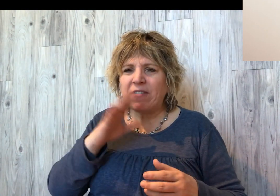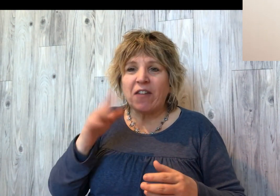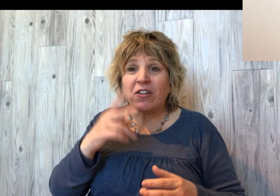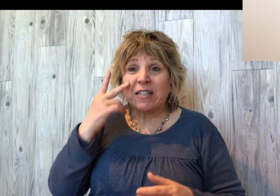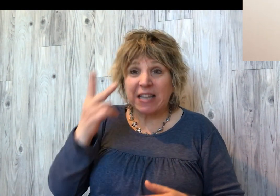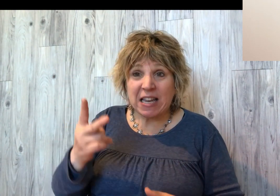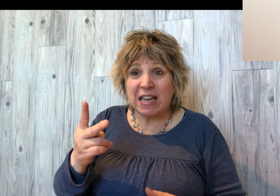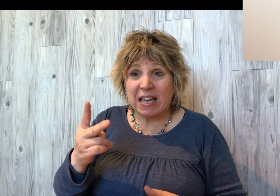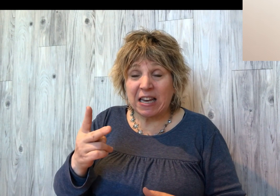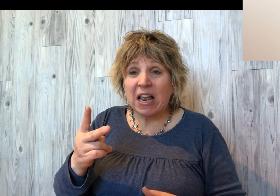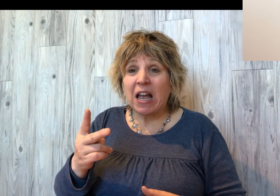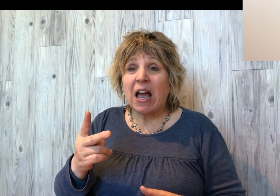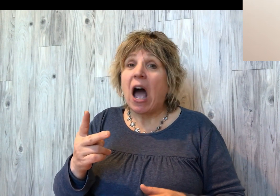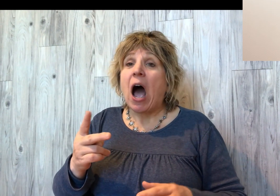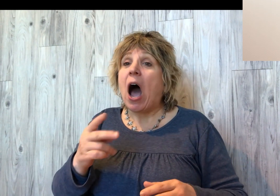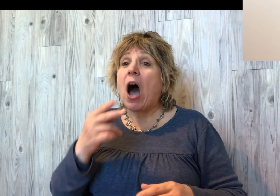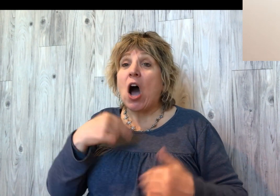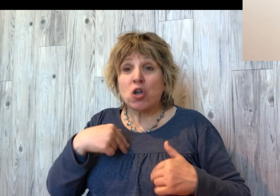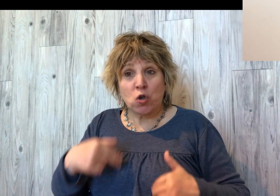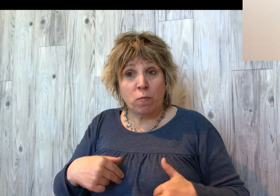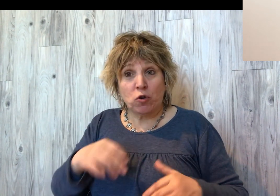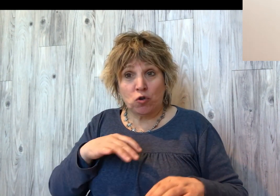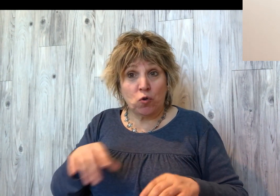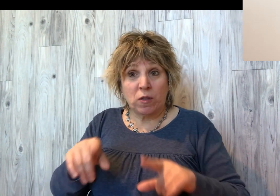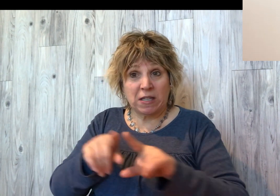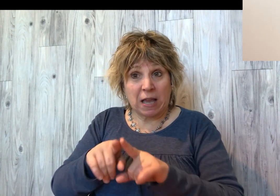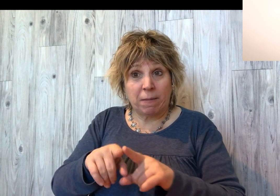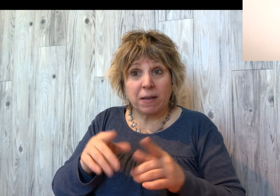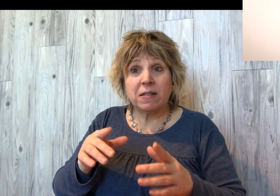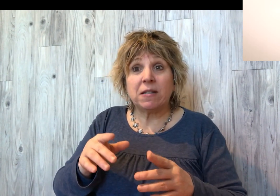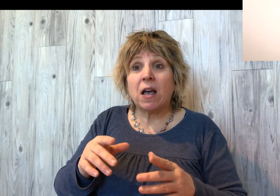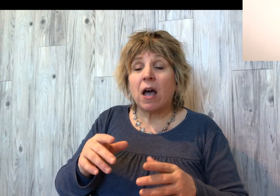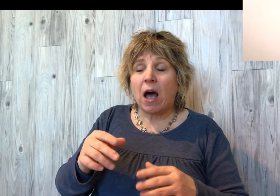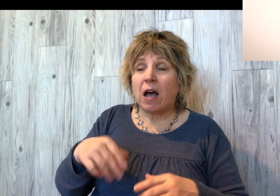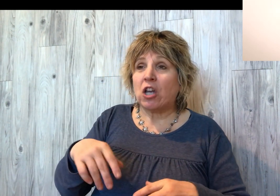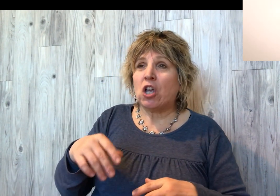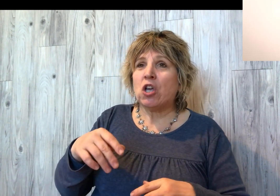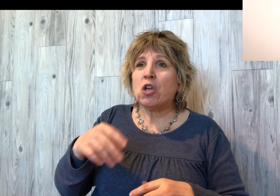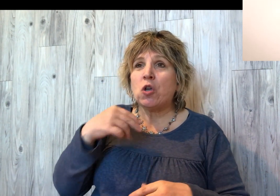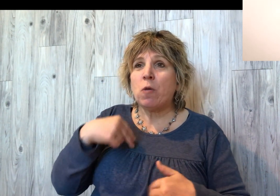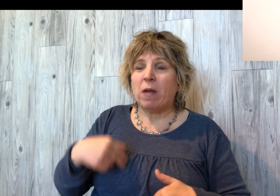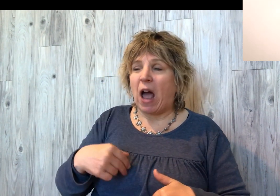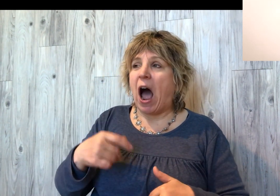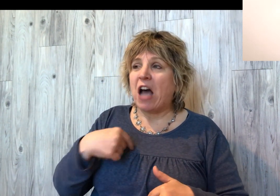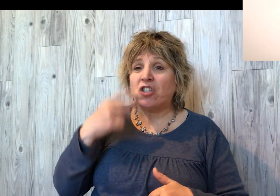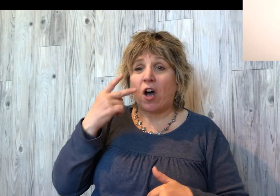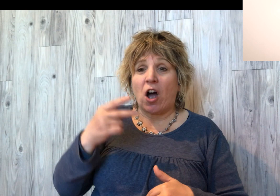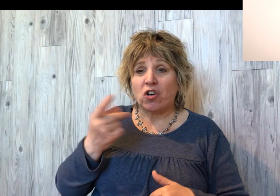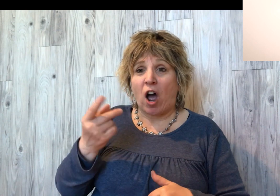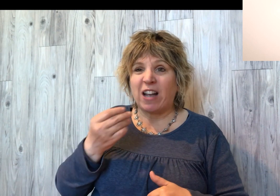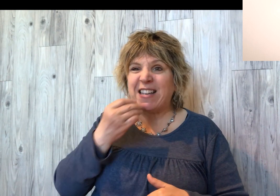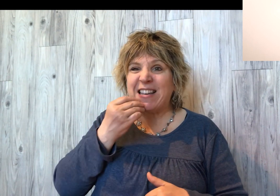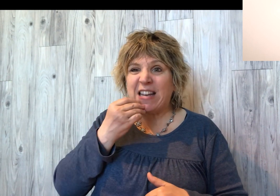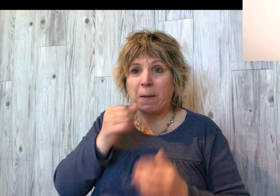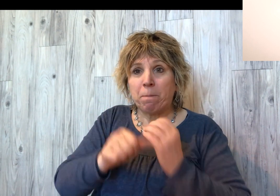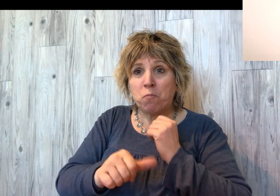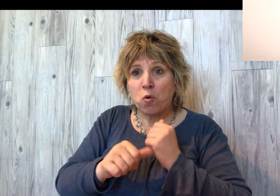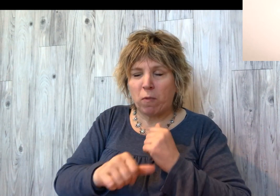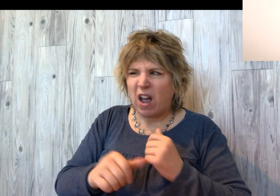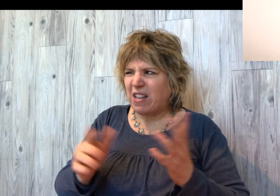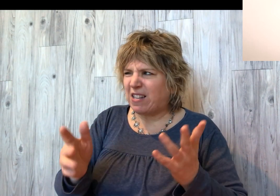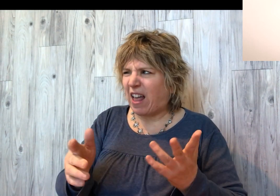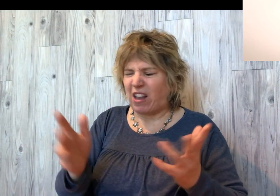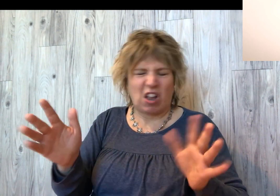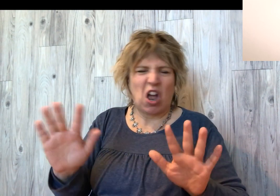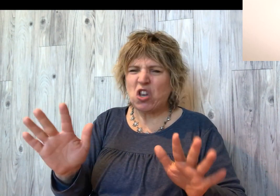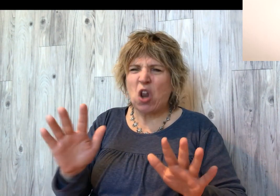never seen a human being do what that dog just did. Matter of fact, I had a friend of mine whose dog was eating its own poop in the backyard one day. And he said to me, isn't a dog's mouth cleaner